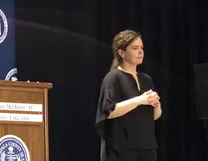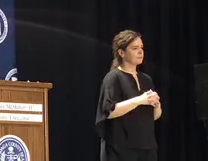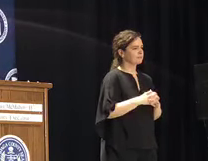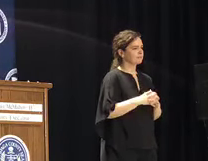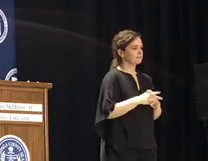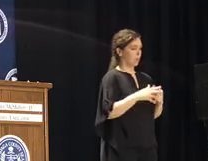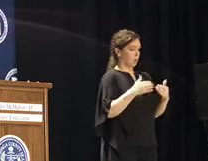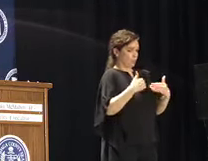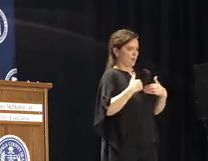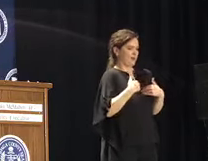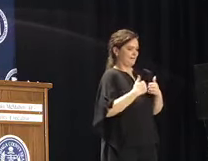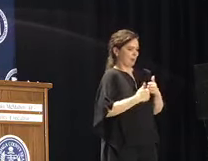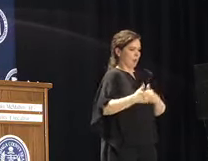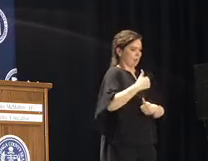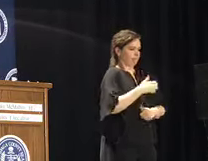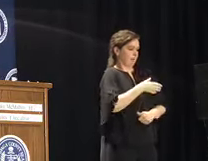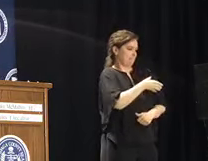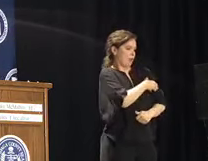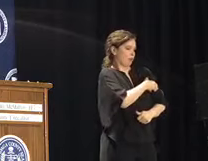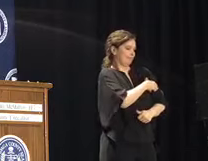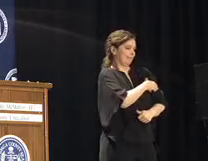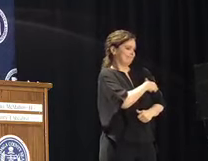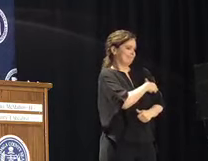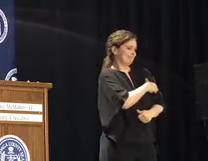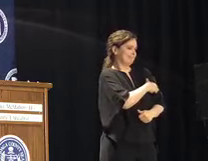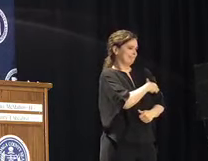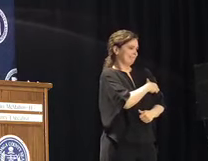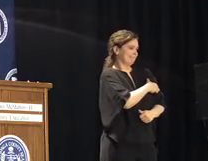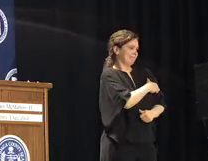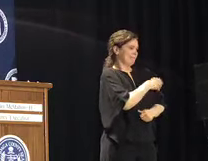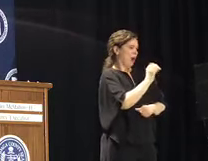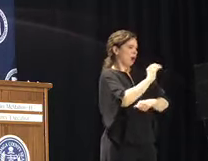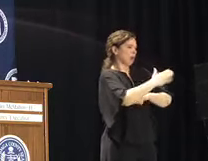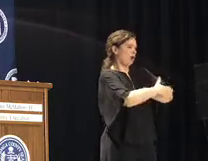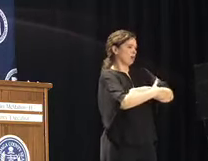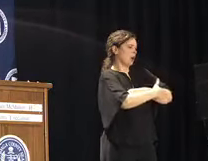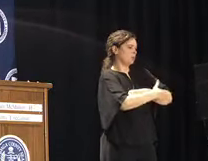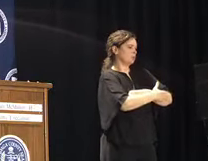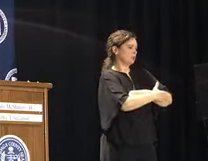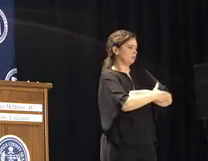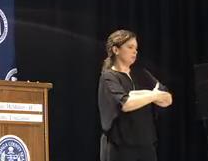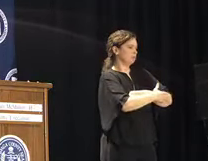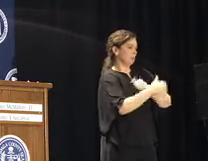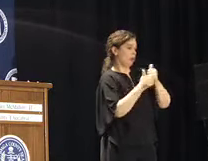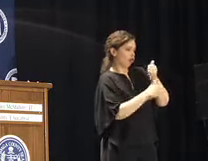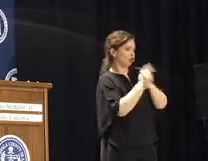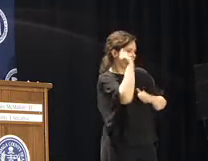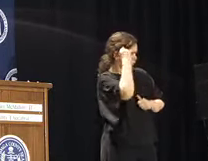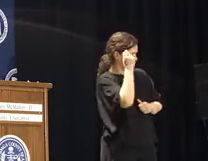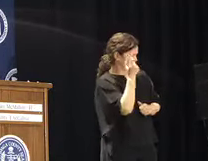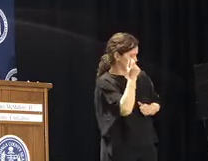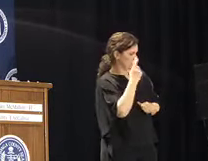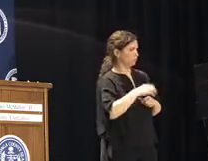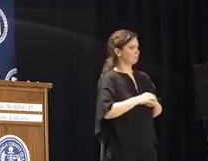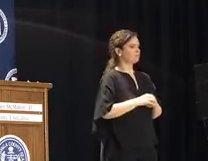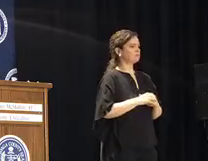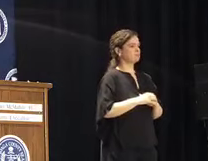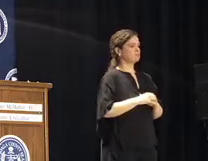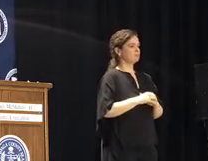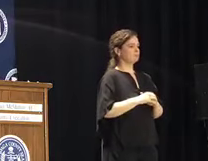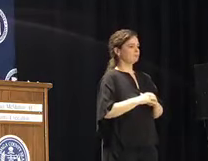ramifications than what the governors do. The governors we looked at are more civil. Ours have a misdemeanor element to it. So we're looking at